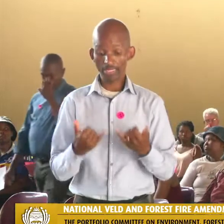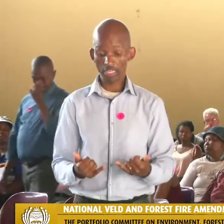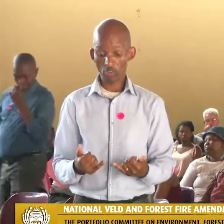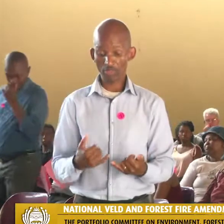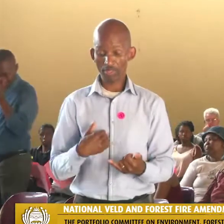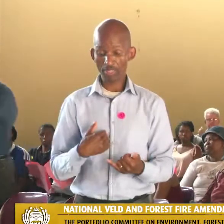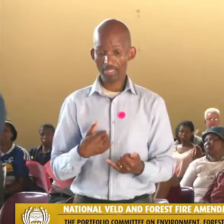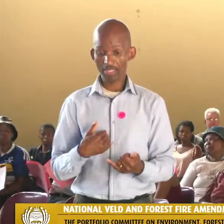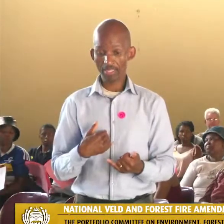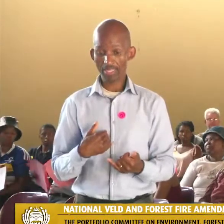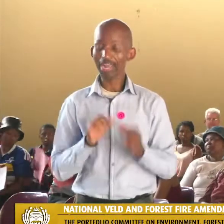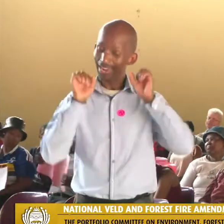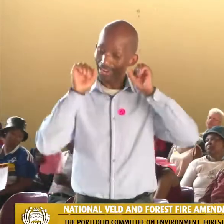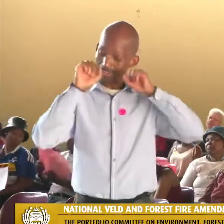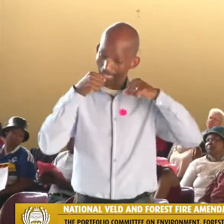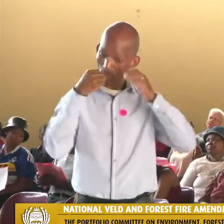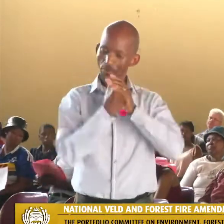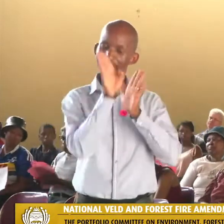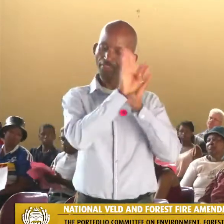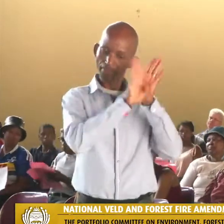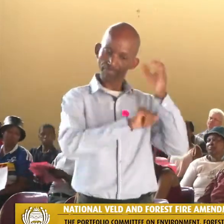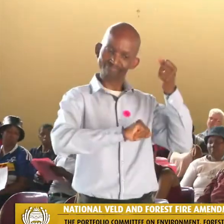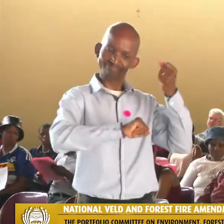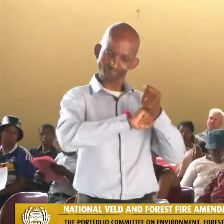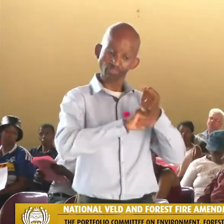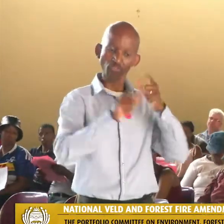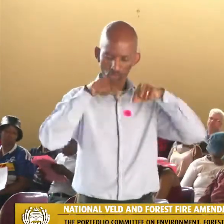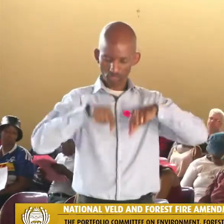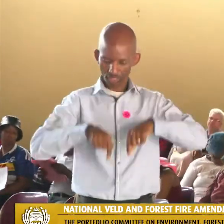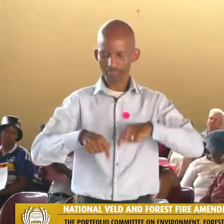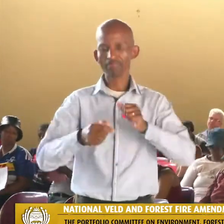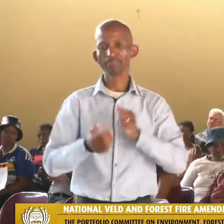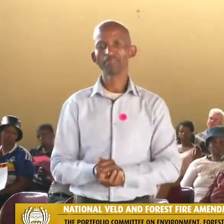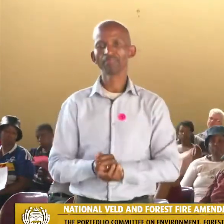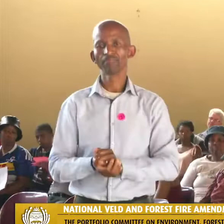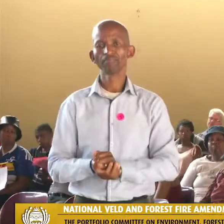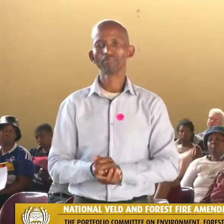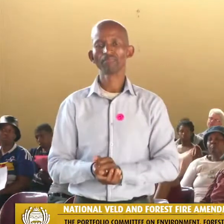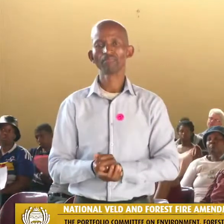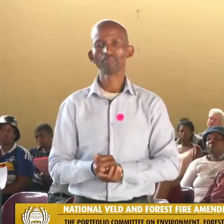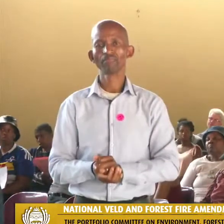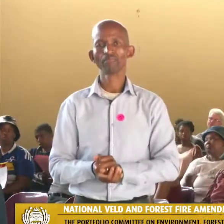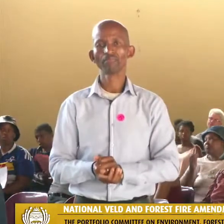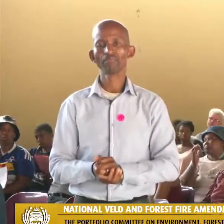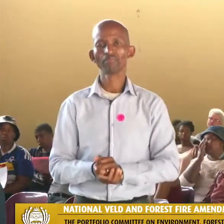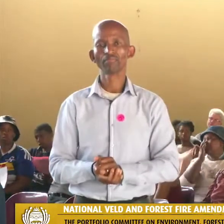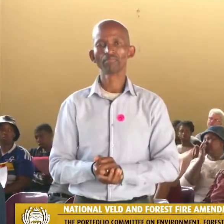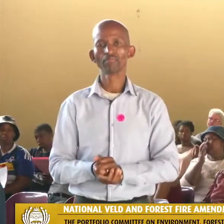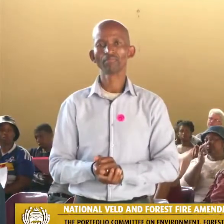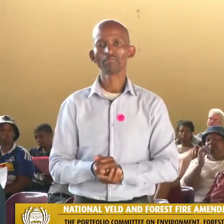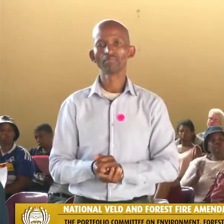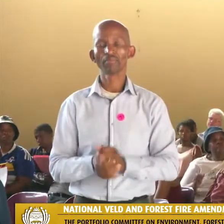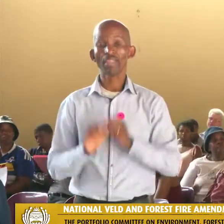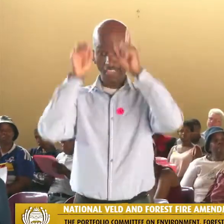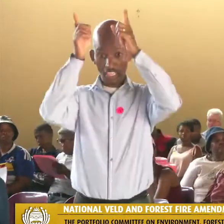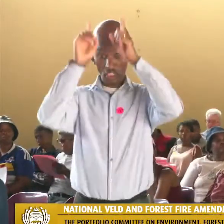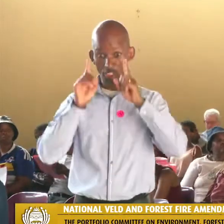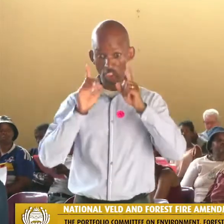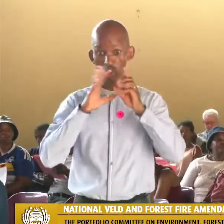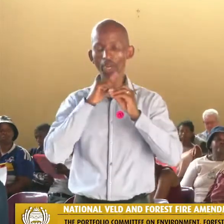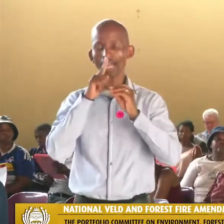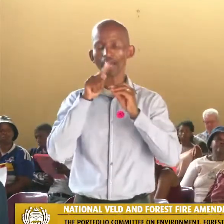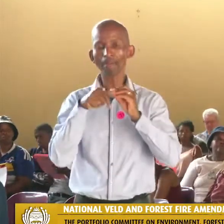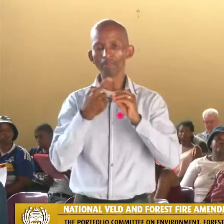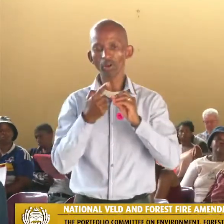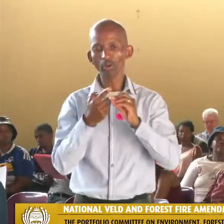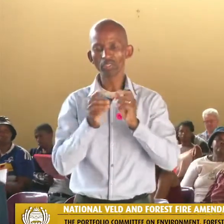le yone bili e beilweng ena mo hausong ka jeko. I support the bill, Especially ga e tla mo tabeng